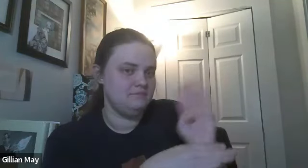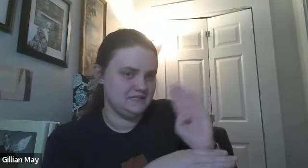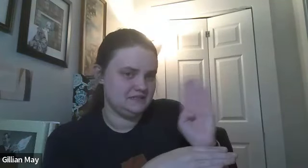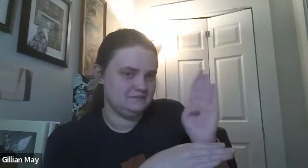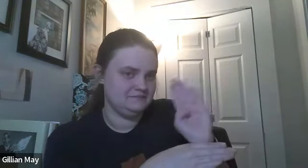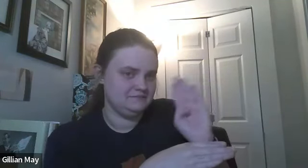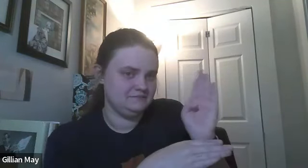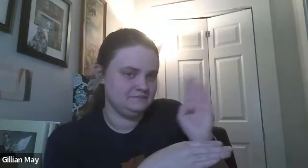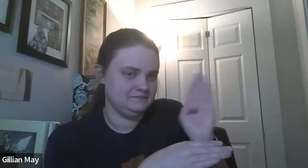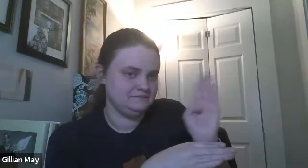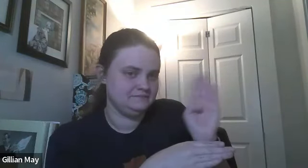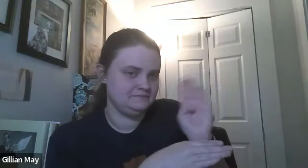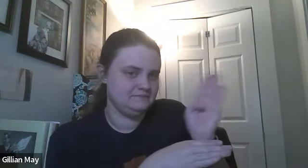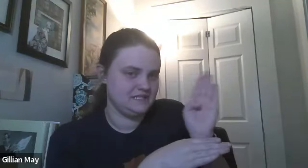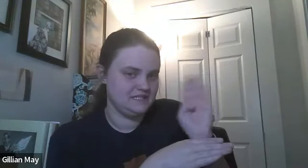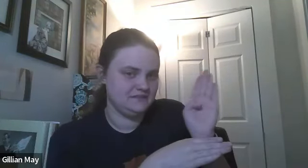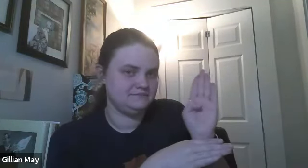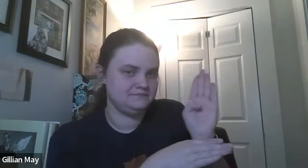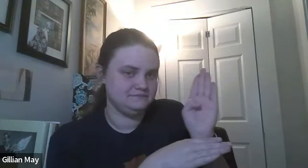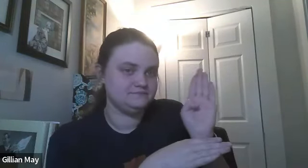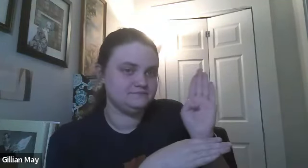busy. Busy.